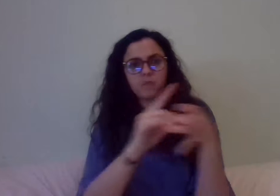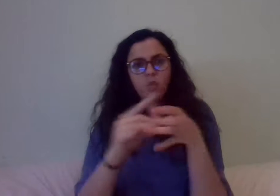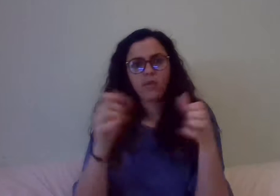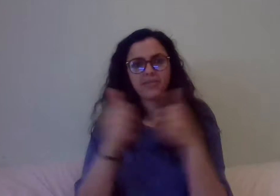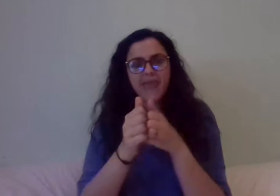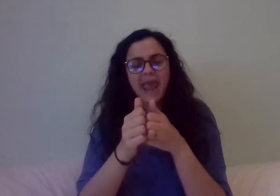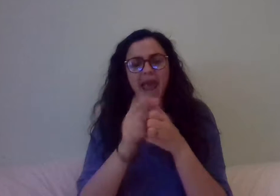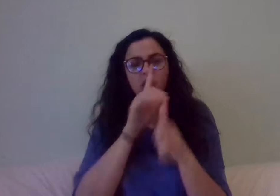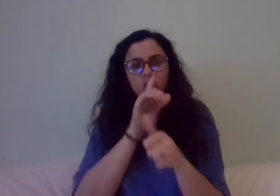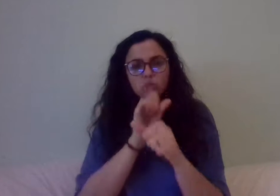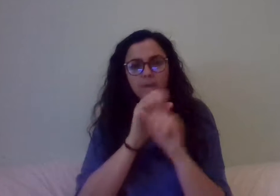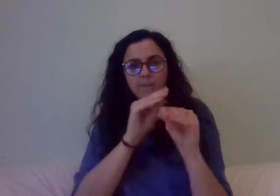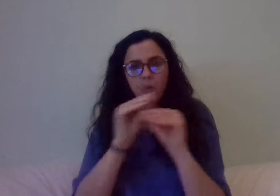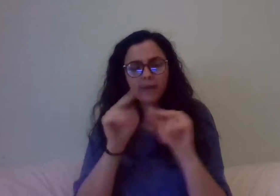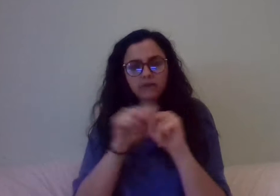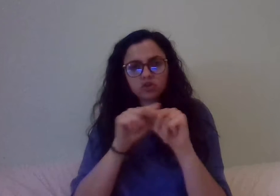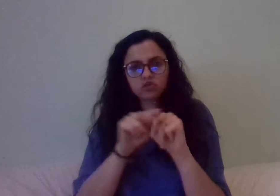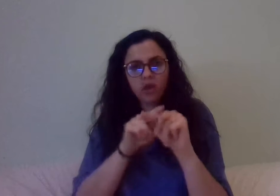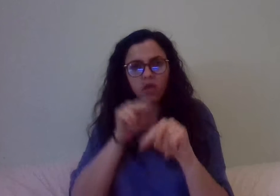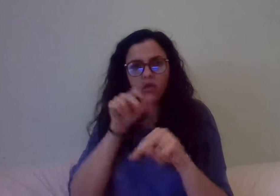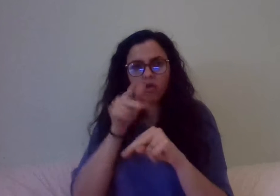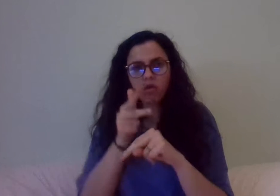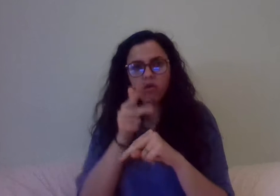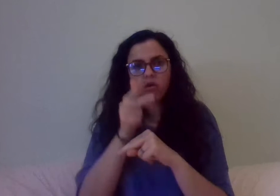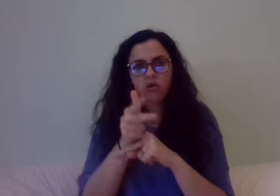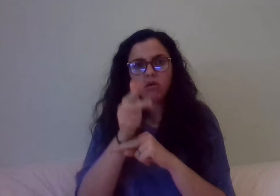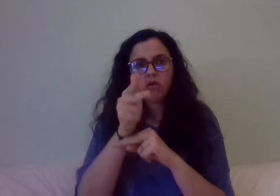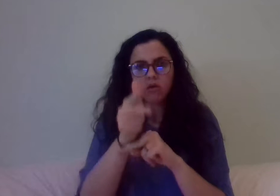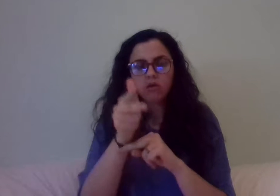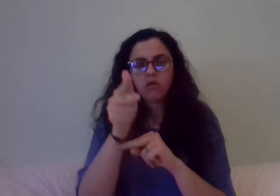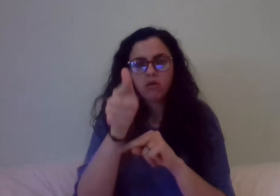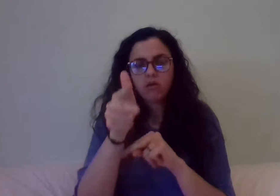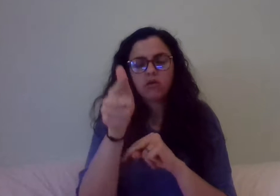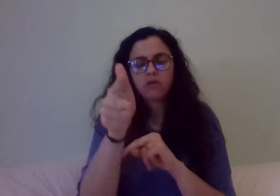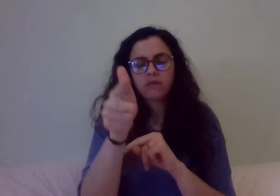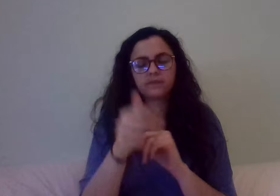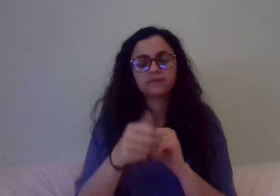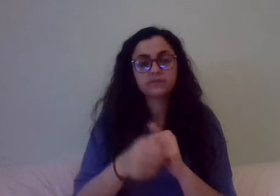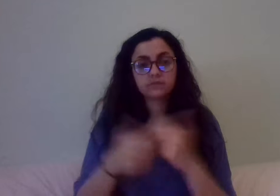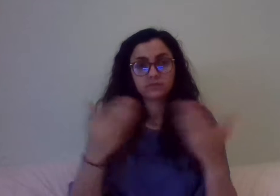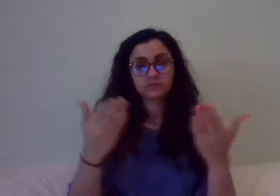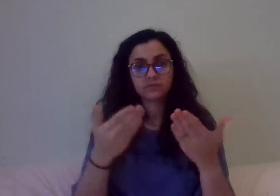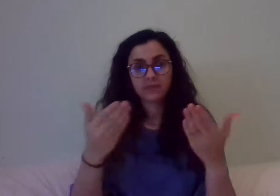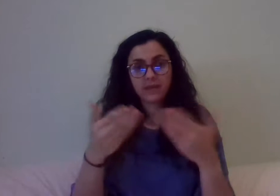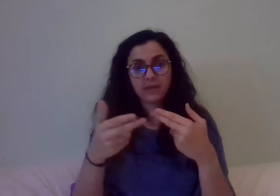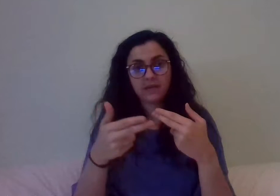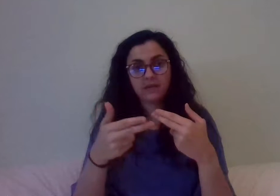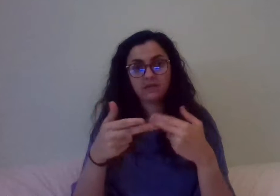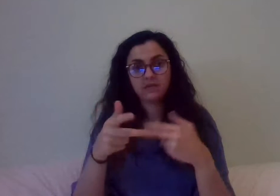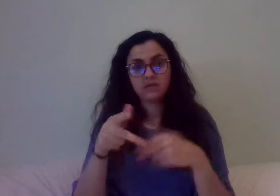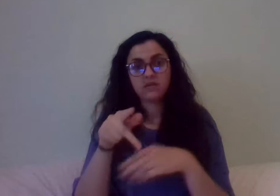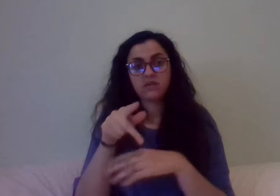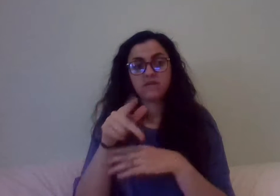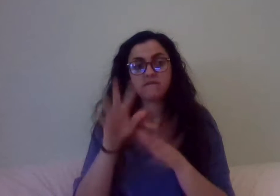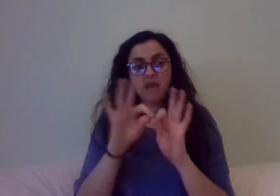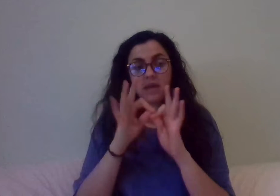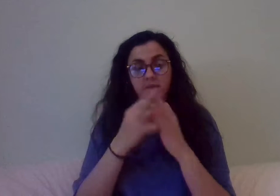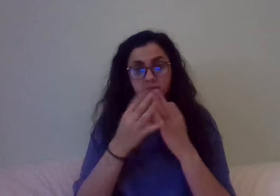panel 21, so we've jumped. Here we are again, the families waiting for their trains to